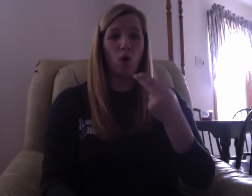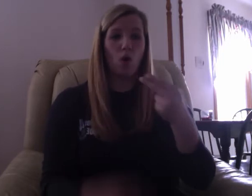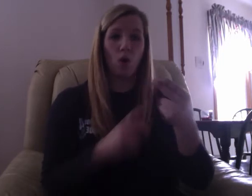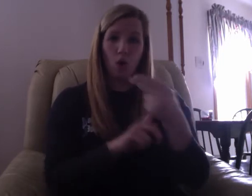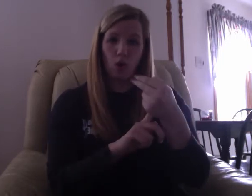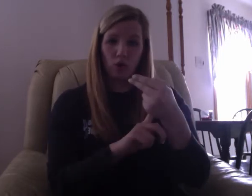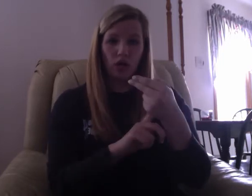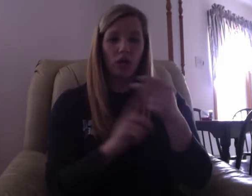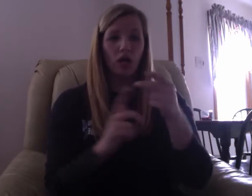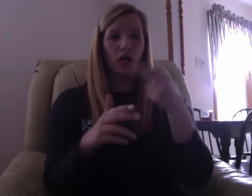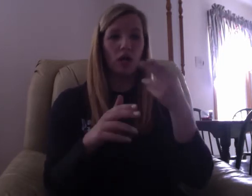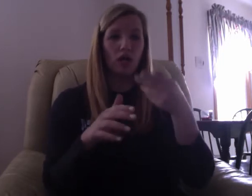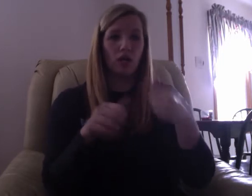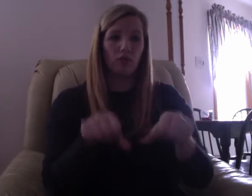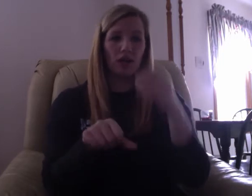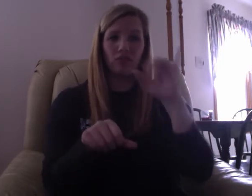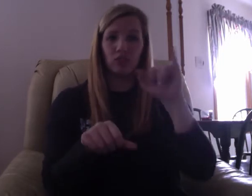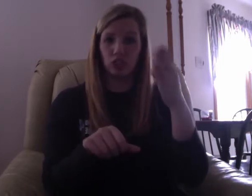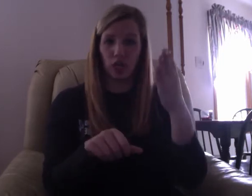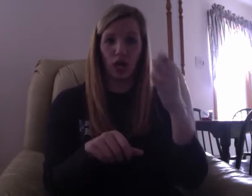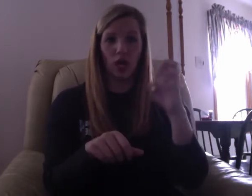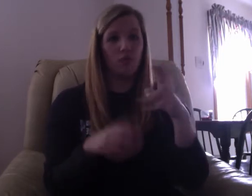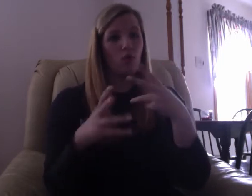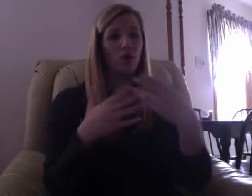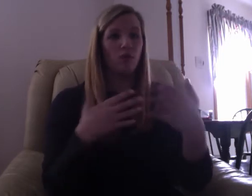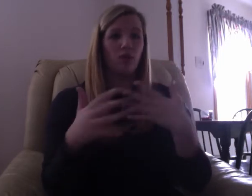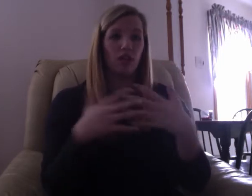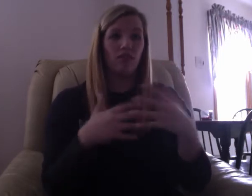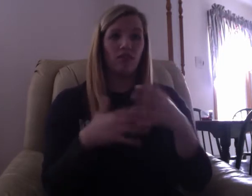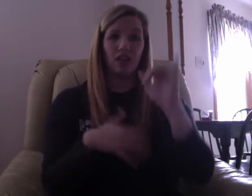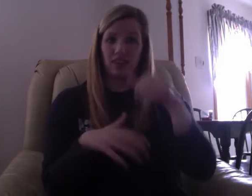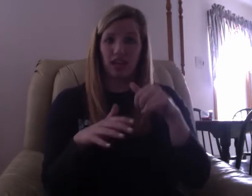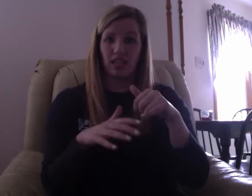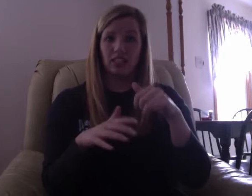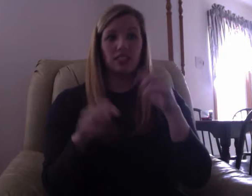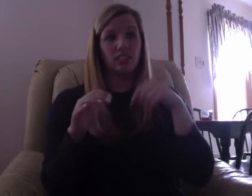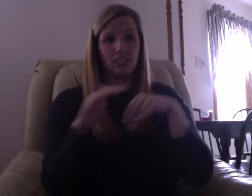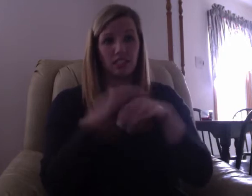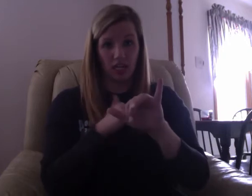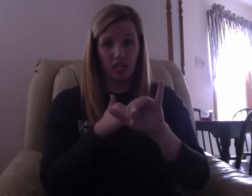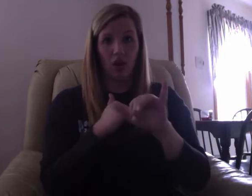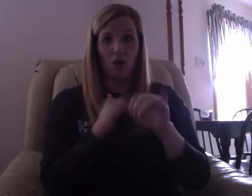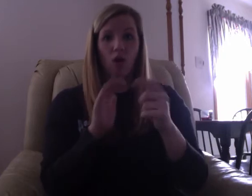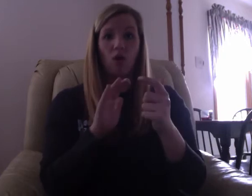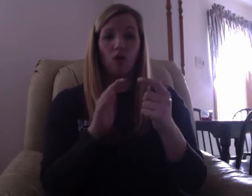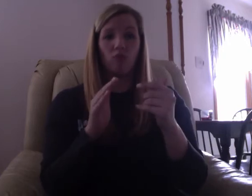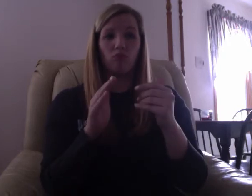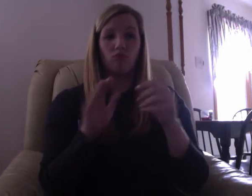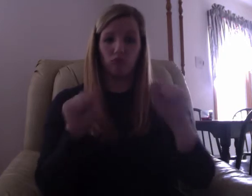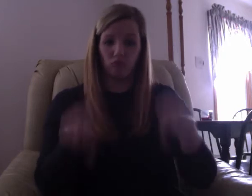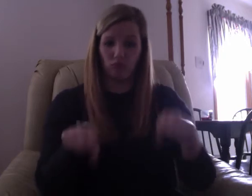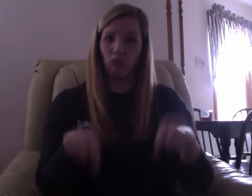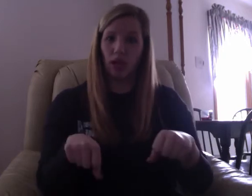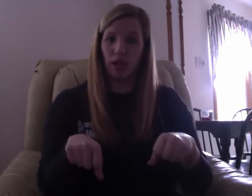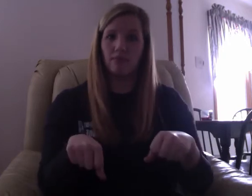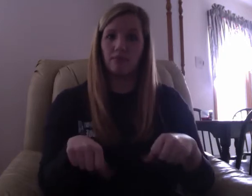for an apartment, and I can be denied. And that's still legal. So that's something that people in the Jacksonville community are still working